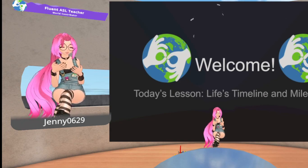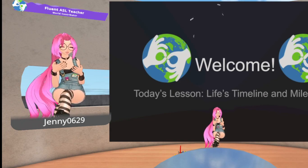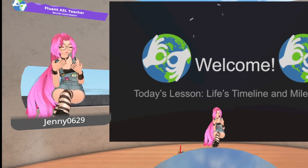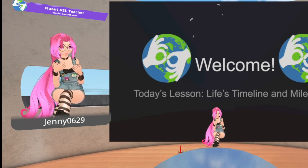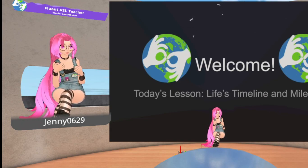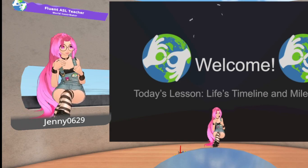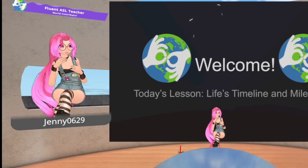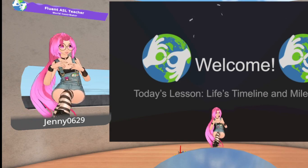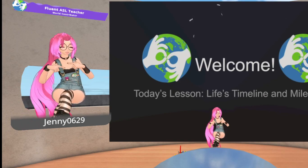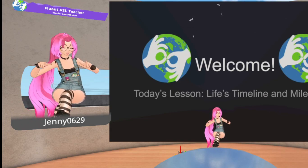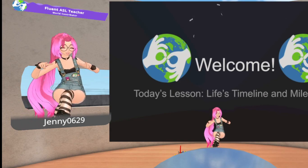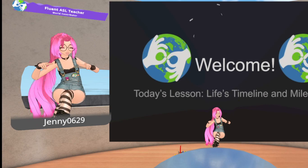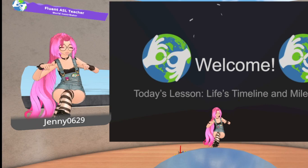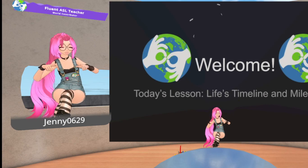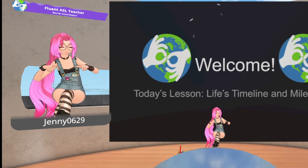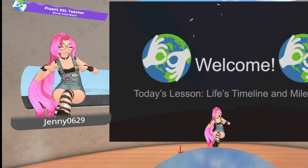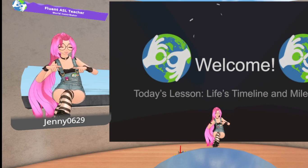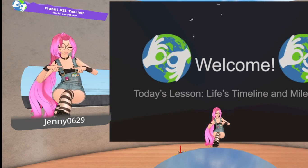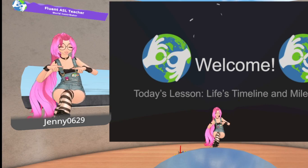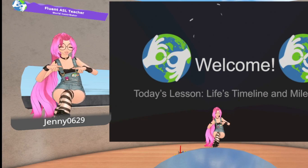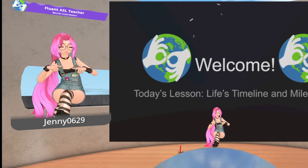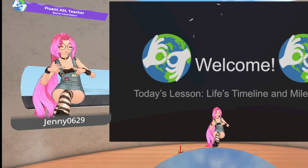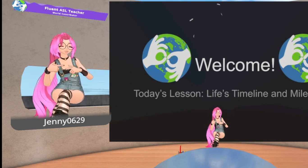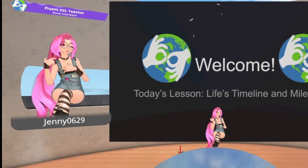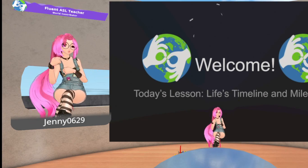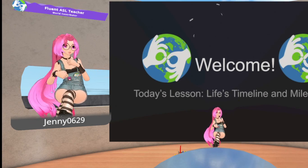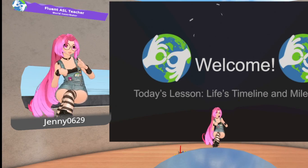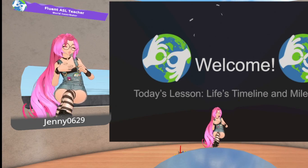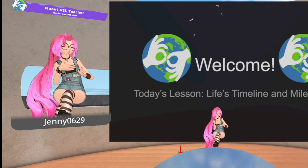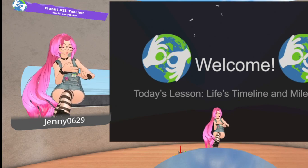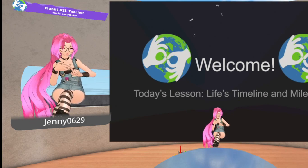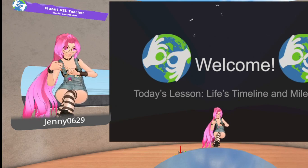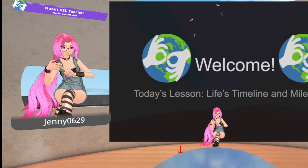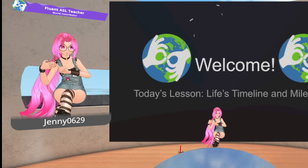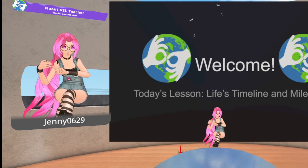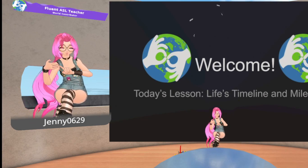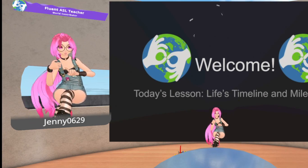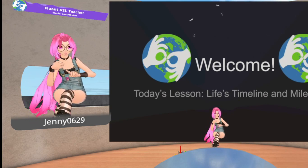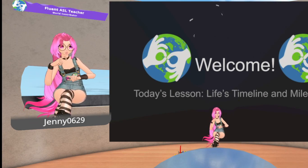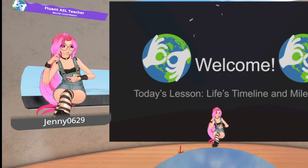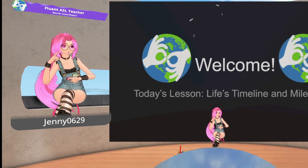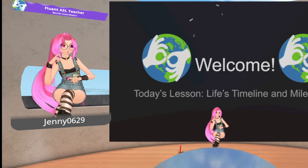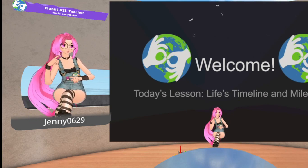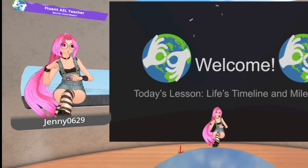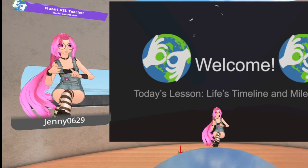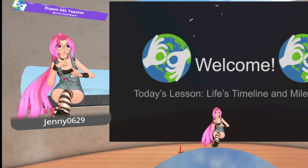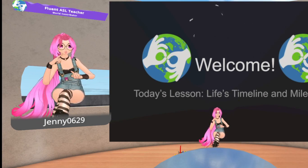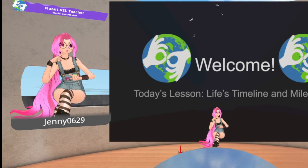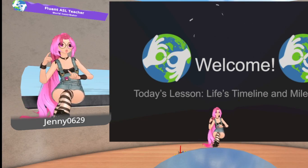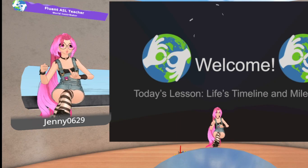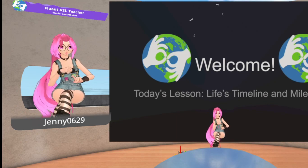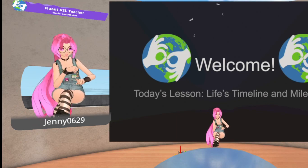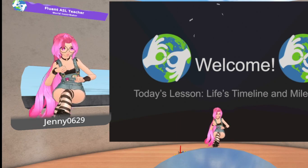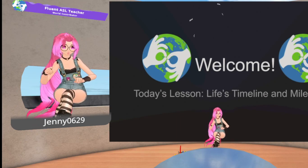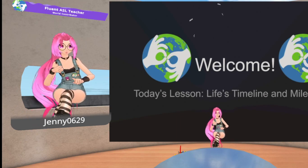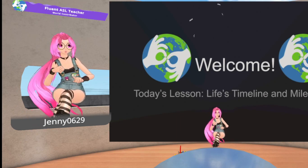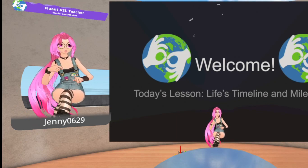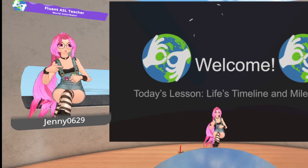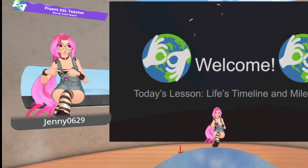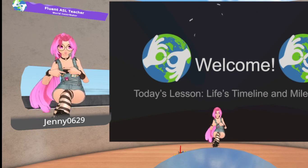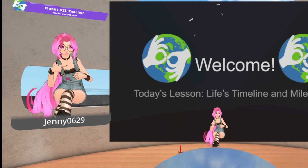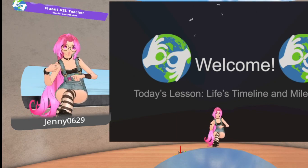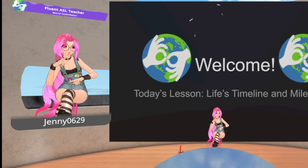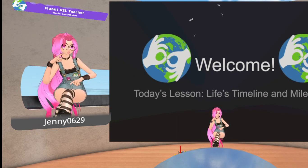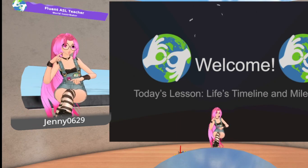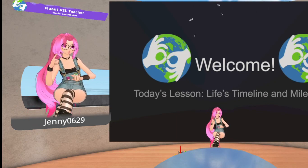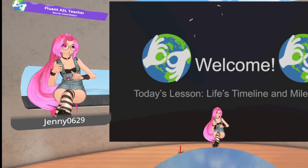time using your precious language that for years has been stripped away from deaf people, that deaf people had to fight to